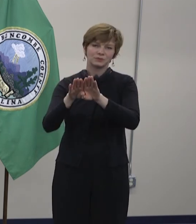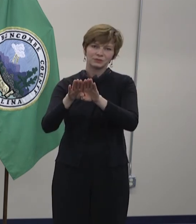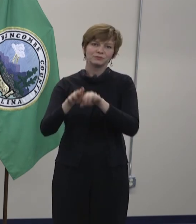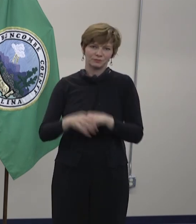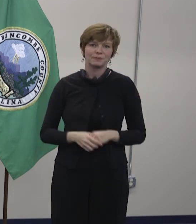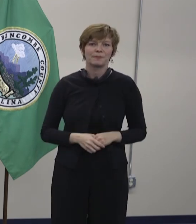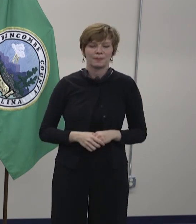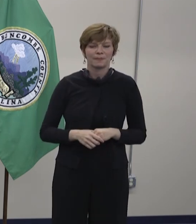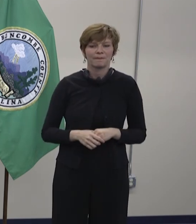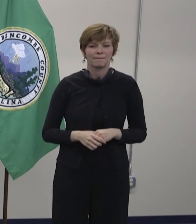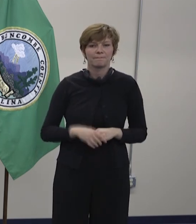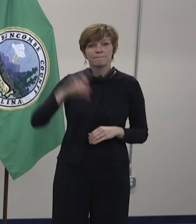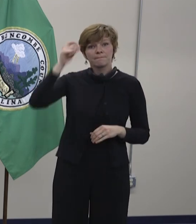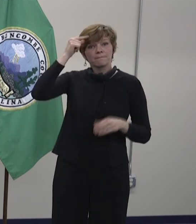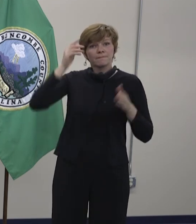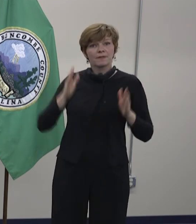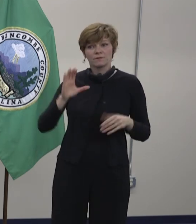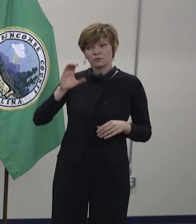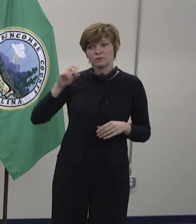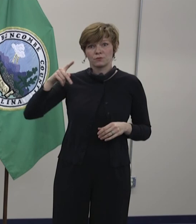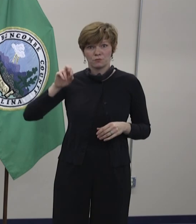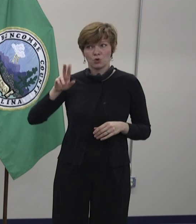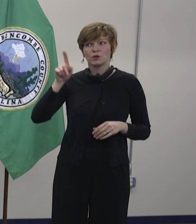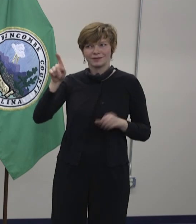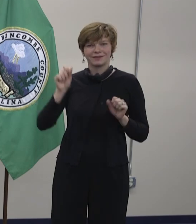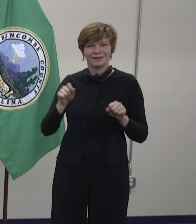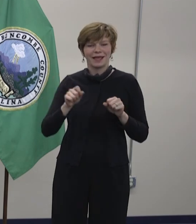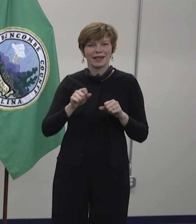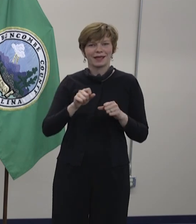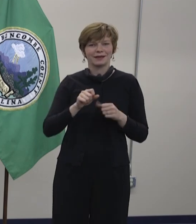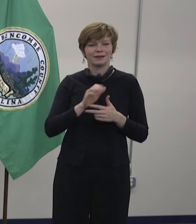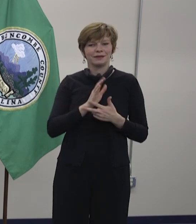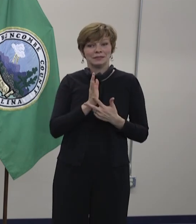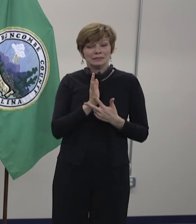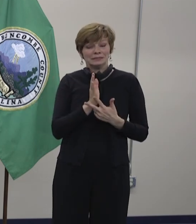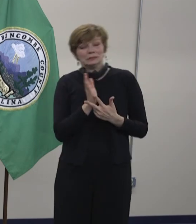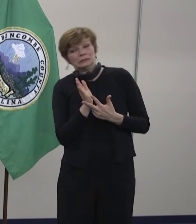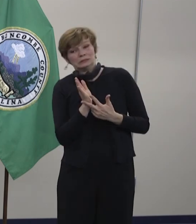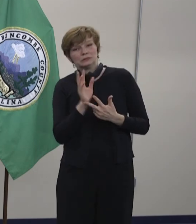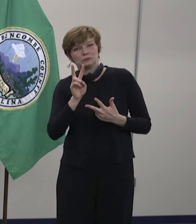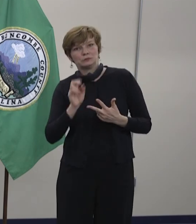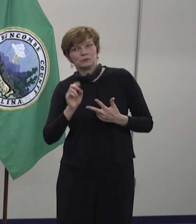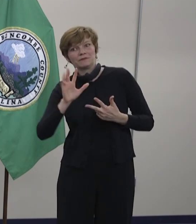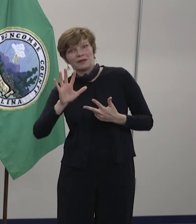Governor Cooper was able to take us to phase 2.5 because our data trends support it.